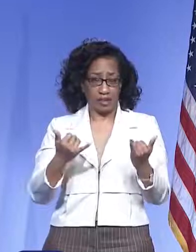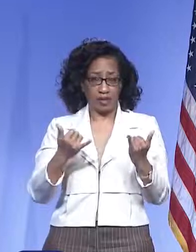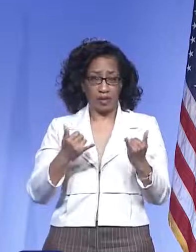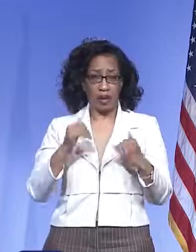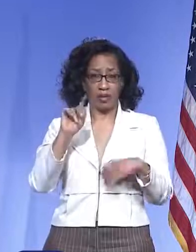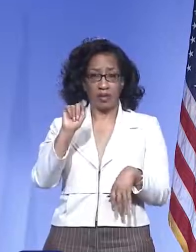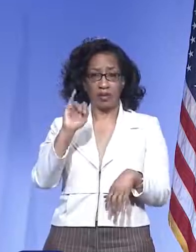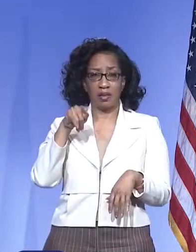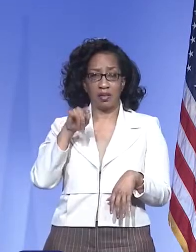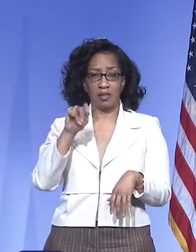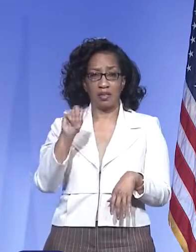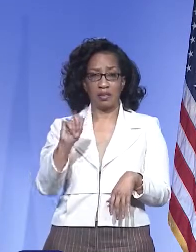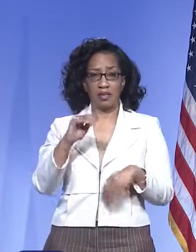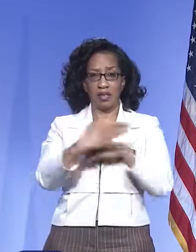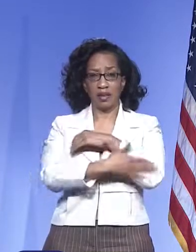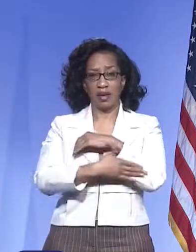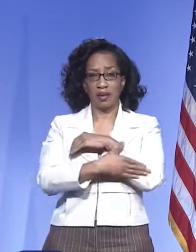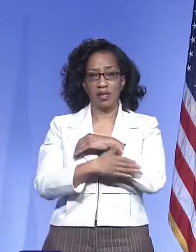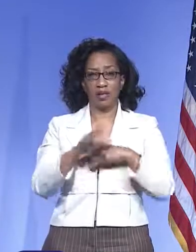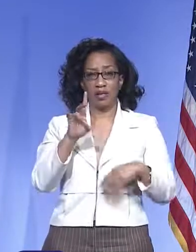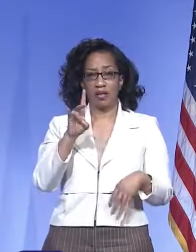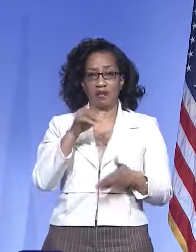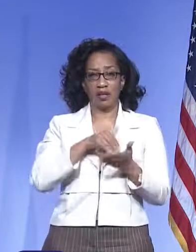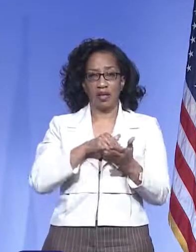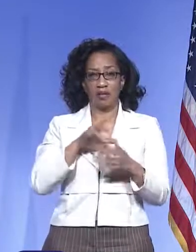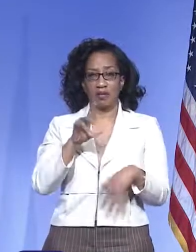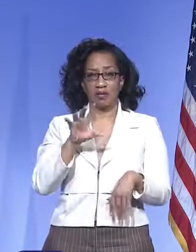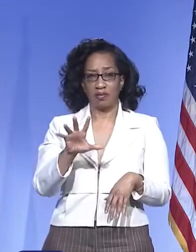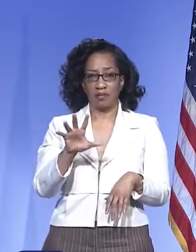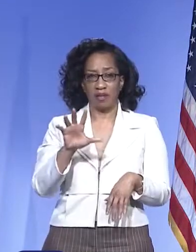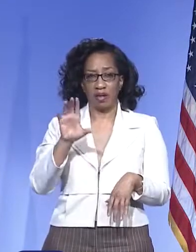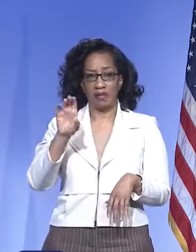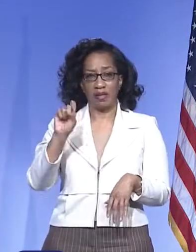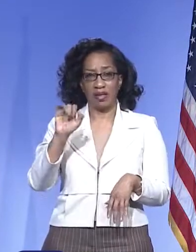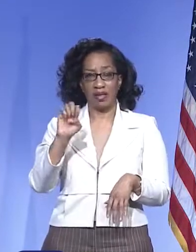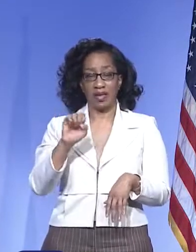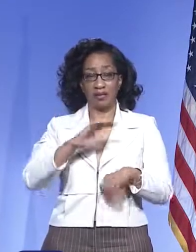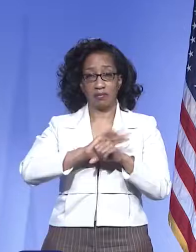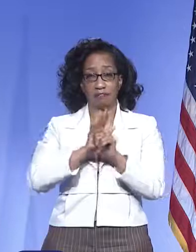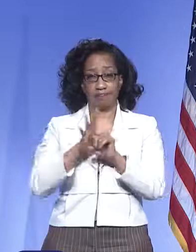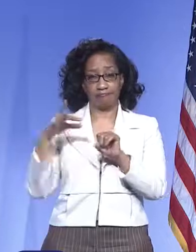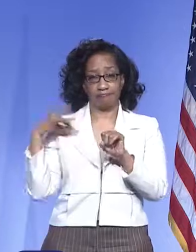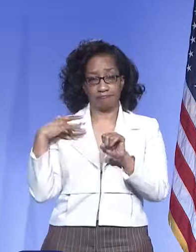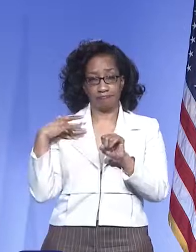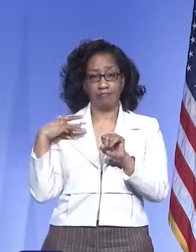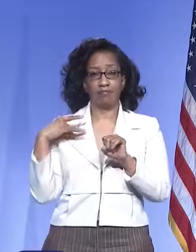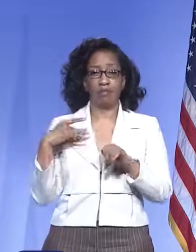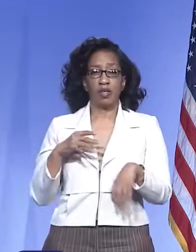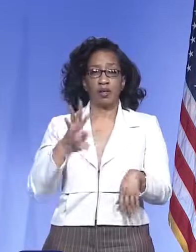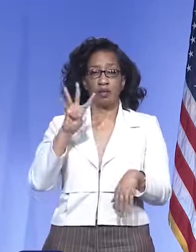had 7,075 cases reported so far in the epidemic. We've had